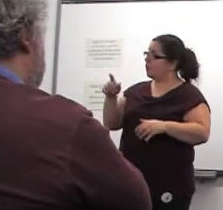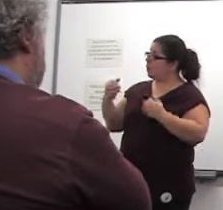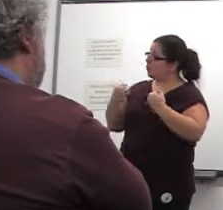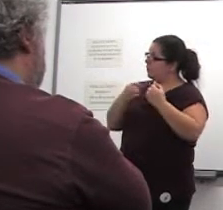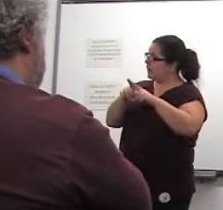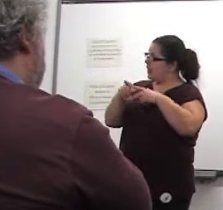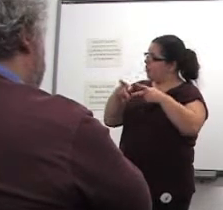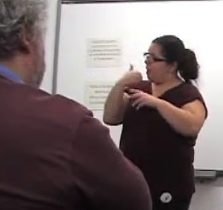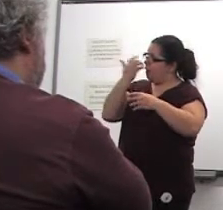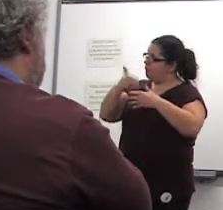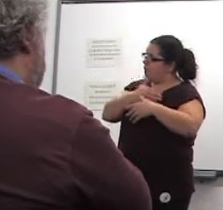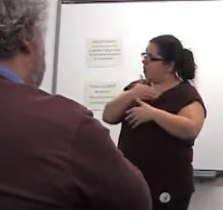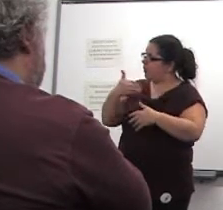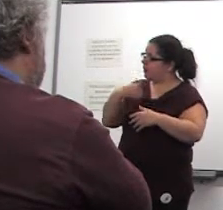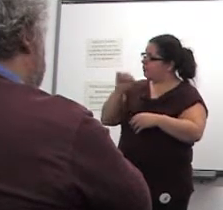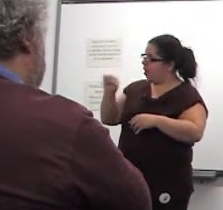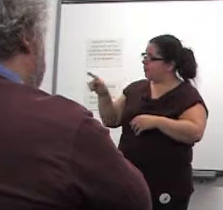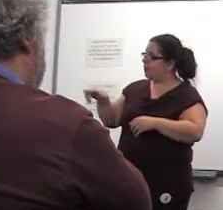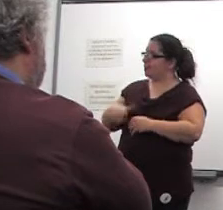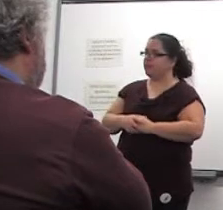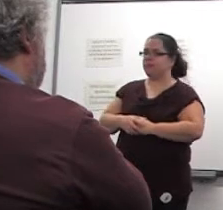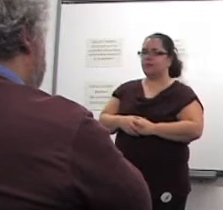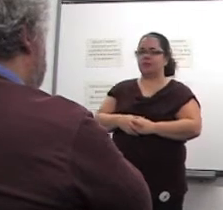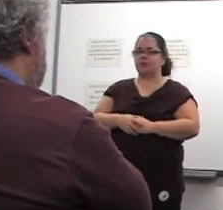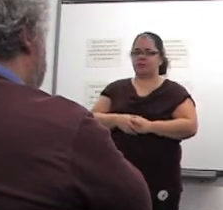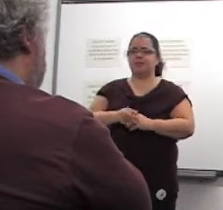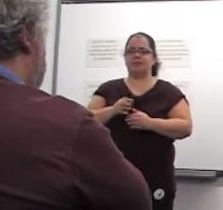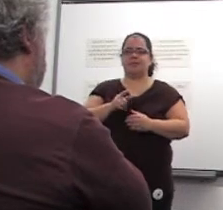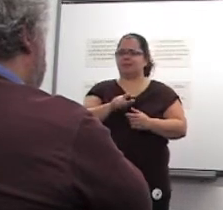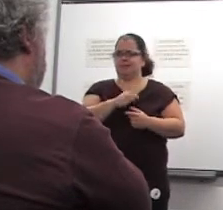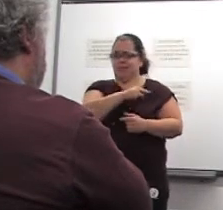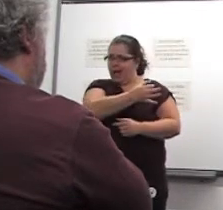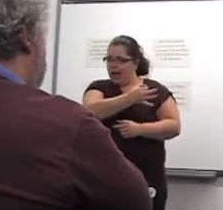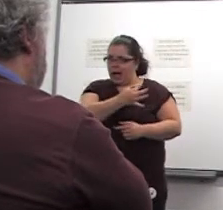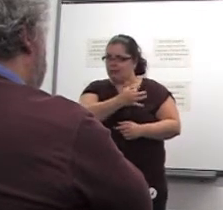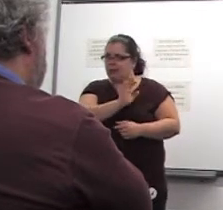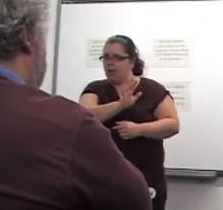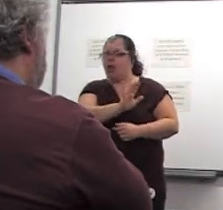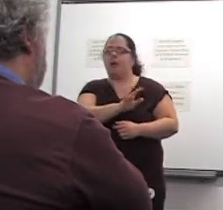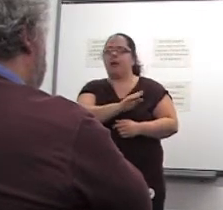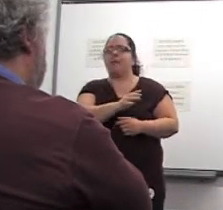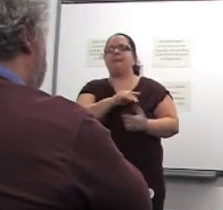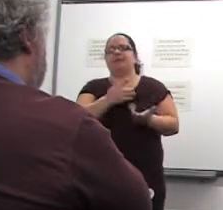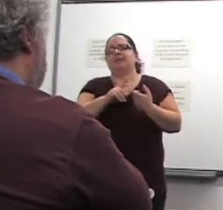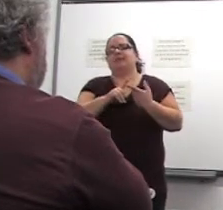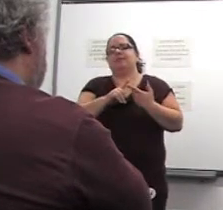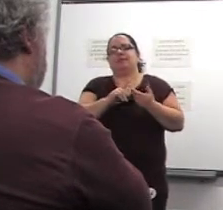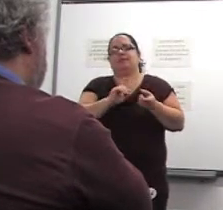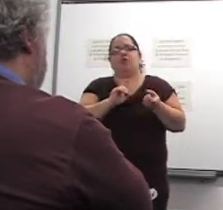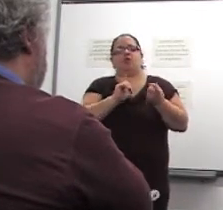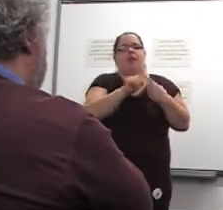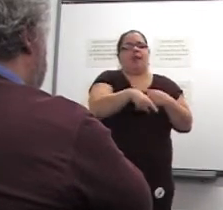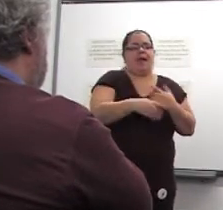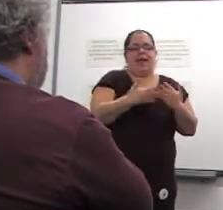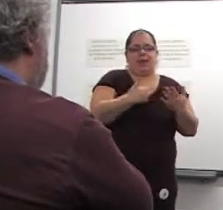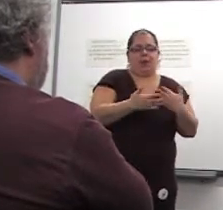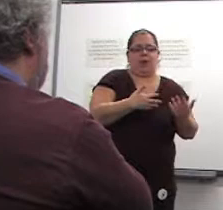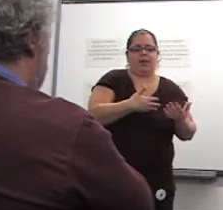morning," she said. He knew it wasn't a question, but he responded as if it